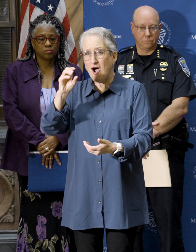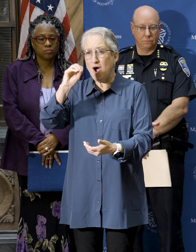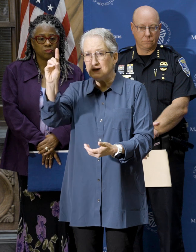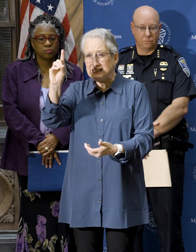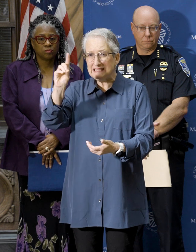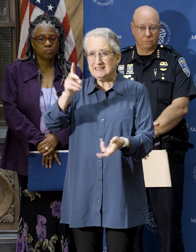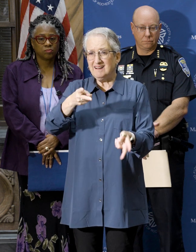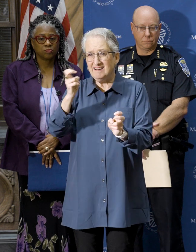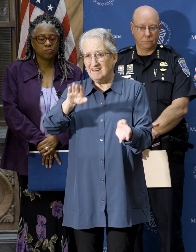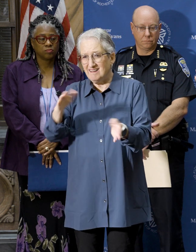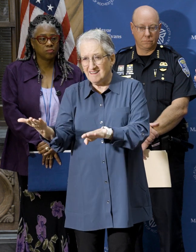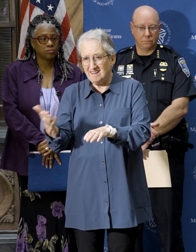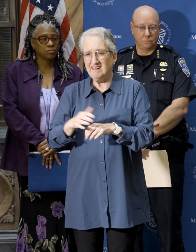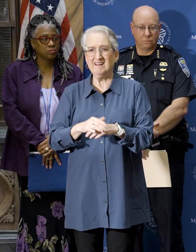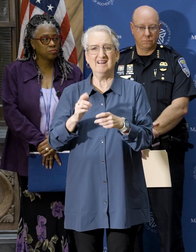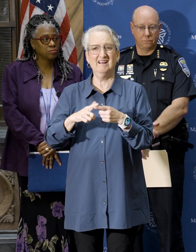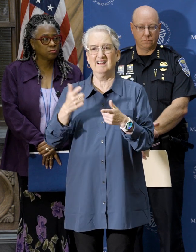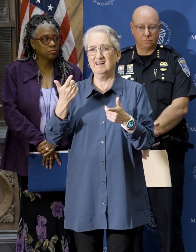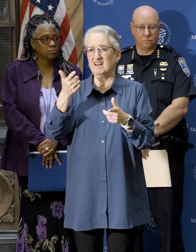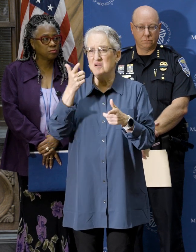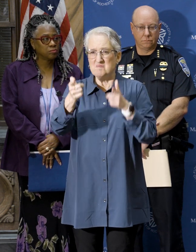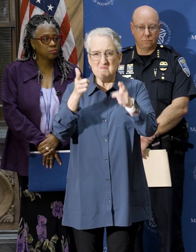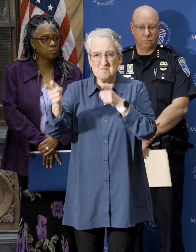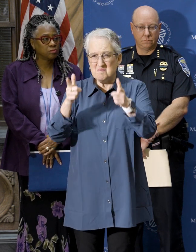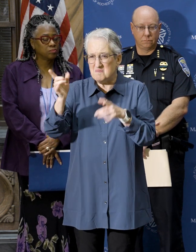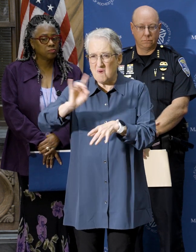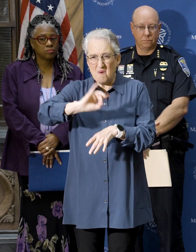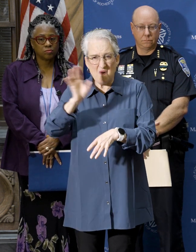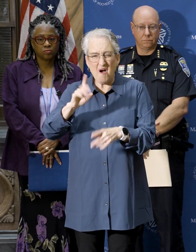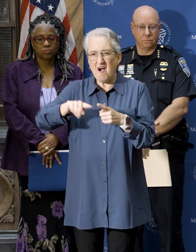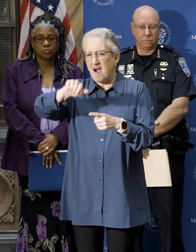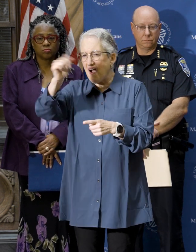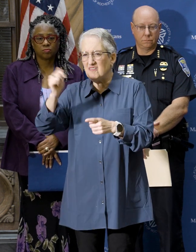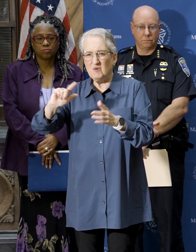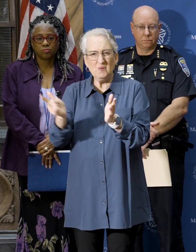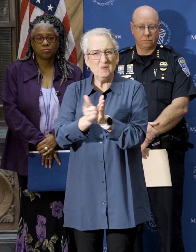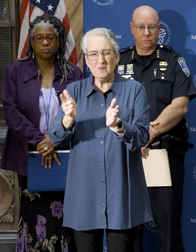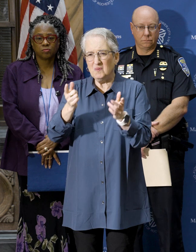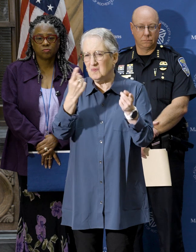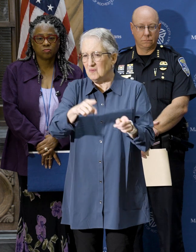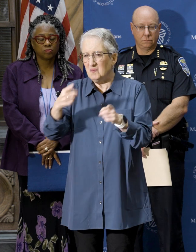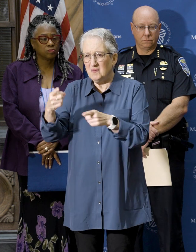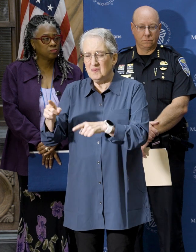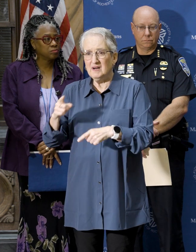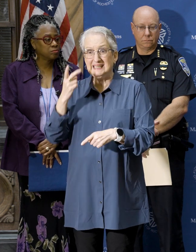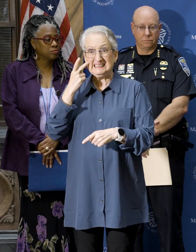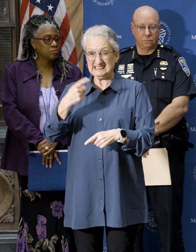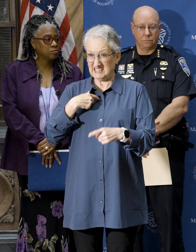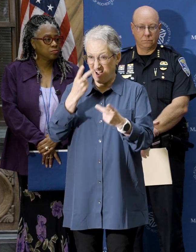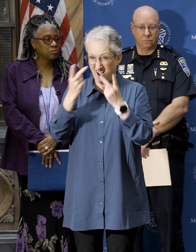heinous acts that I've seen. Some of the most heinous crimes that have happened in this city, I've seen and I've talked to people